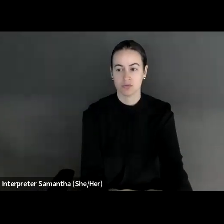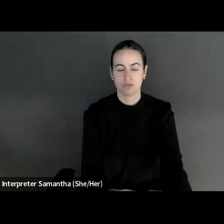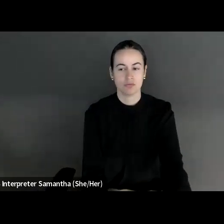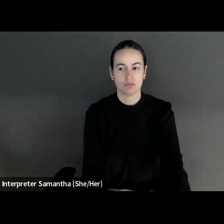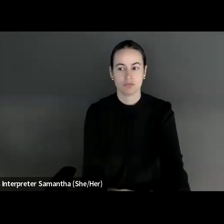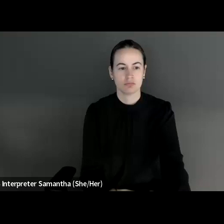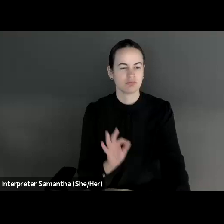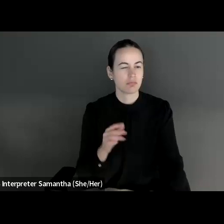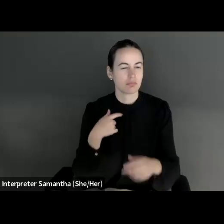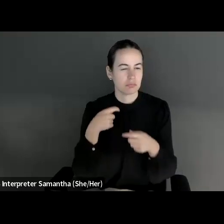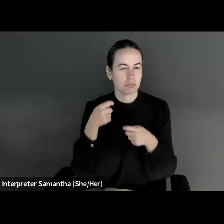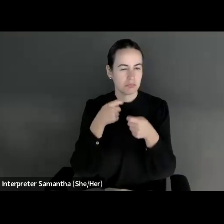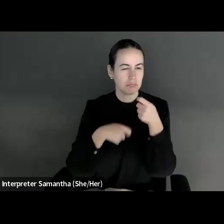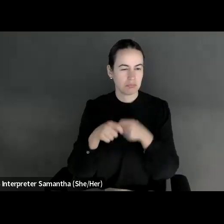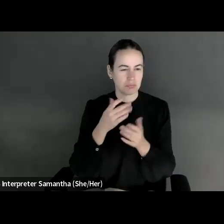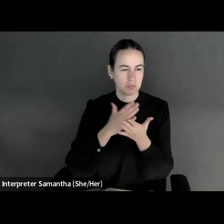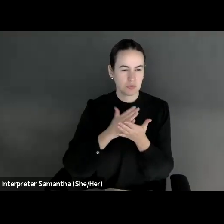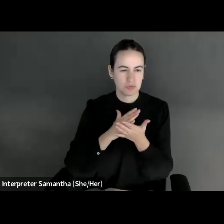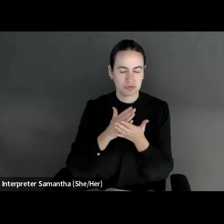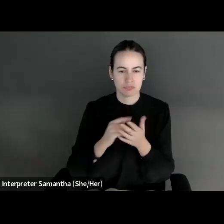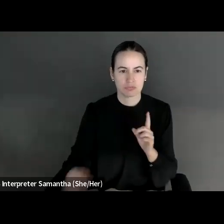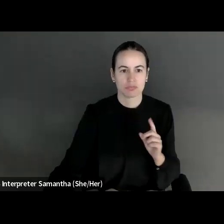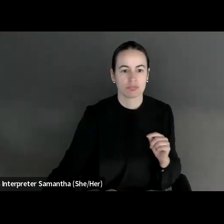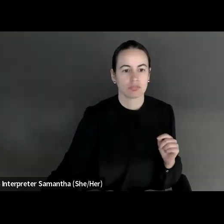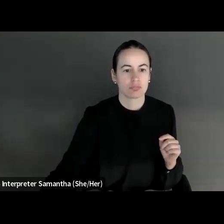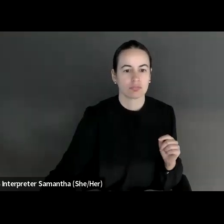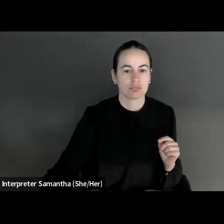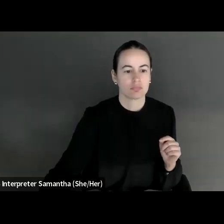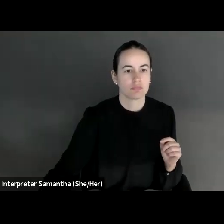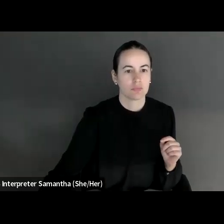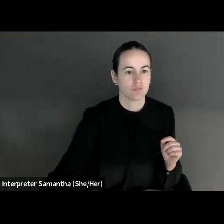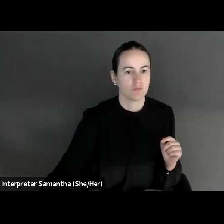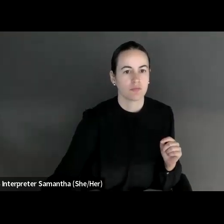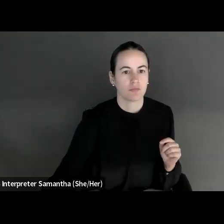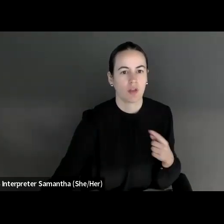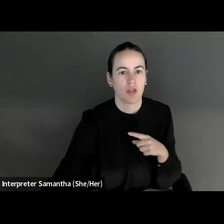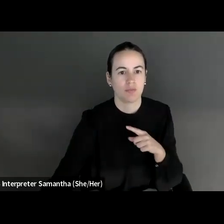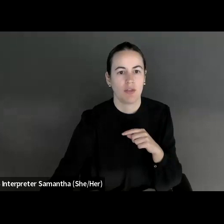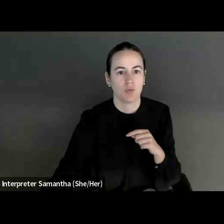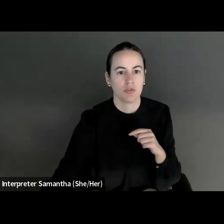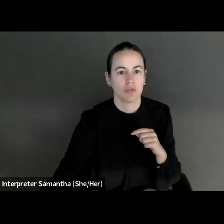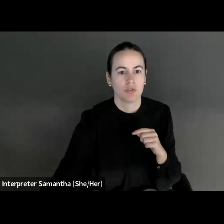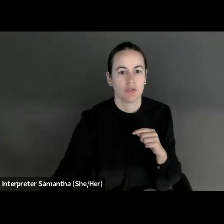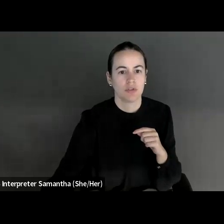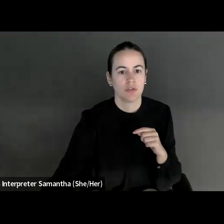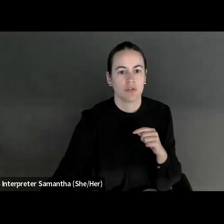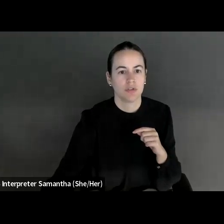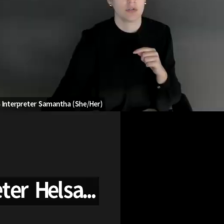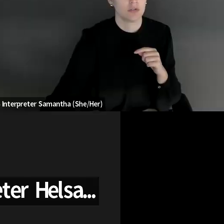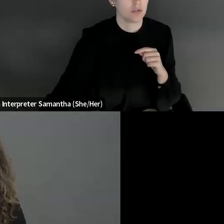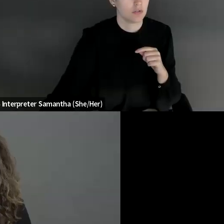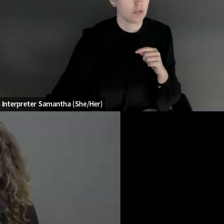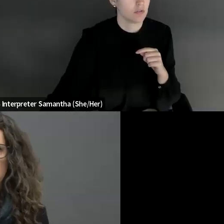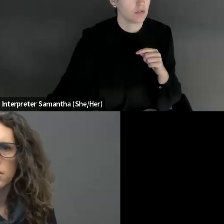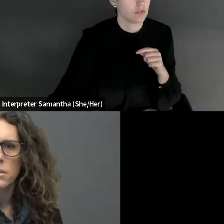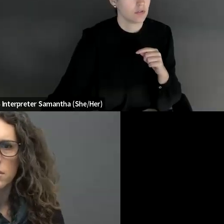All right. Actually, it was more of a comment than a question. I think it was a question asked by what's the name, Anastasia,